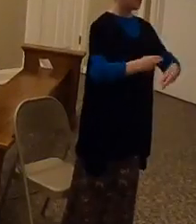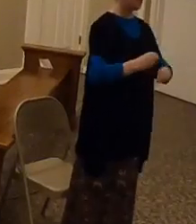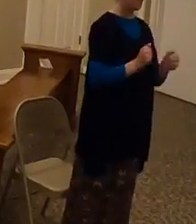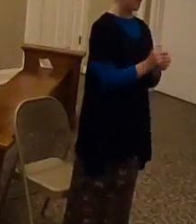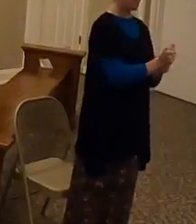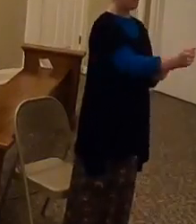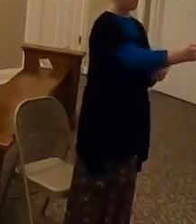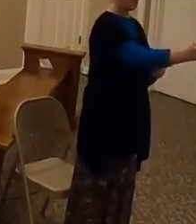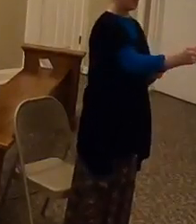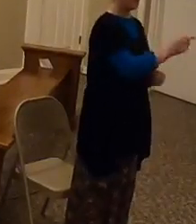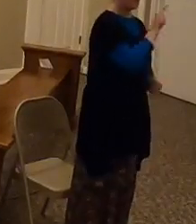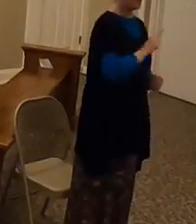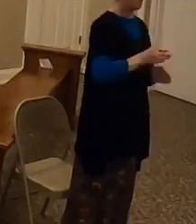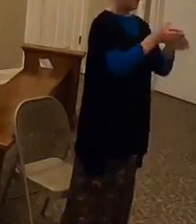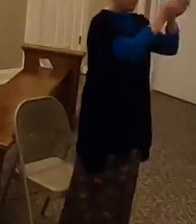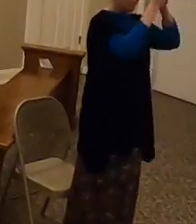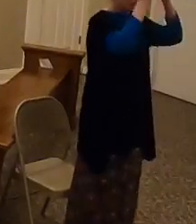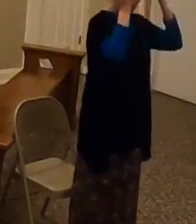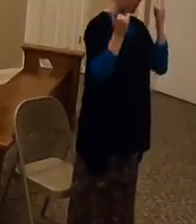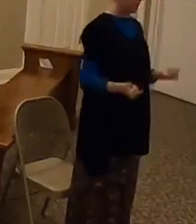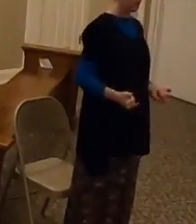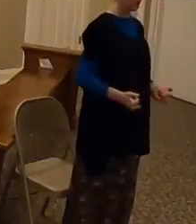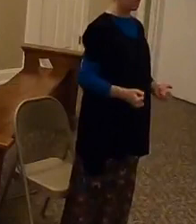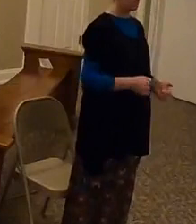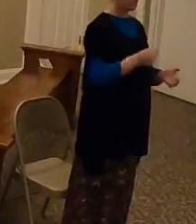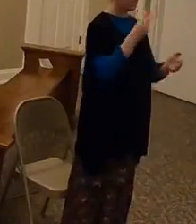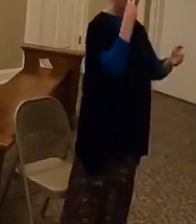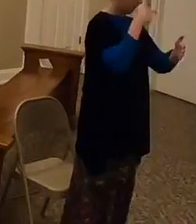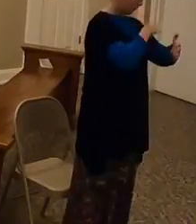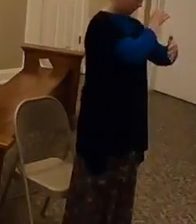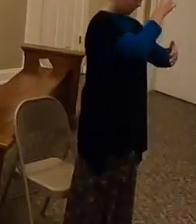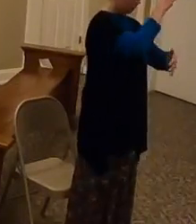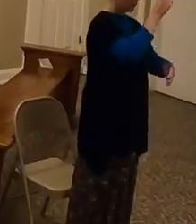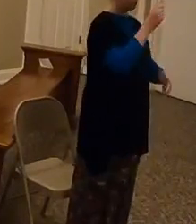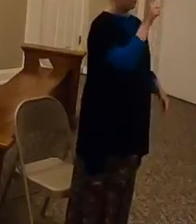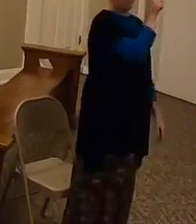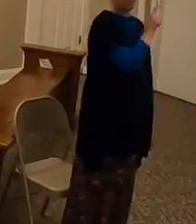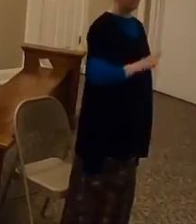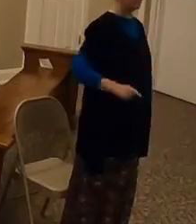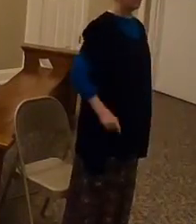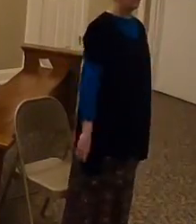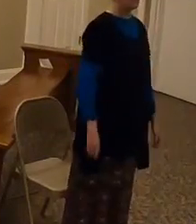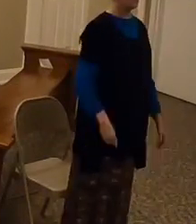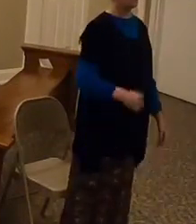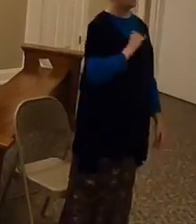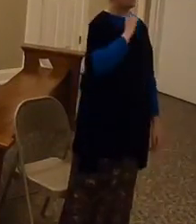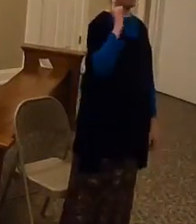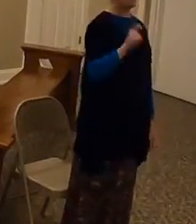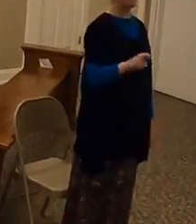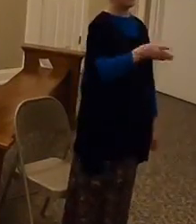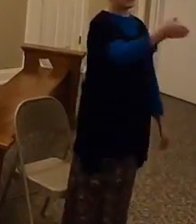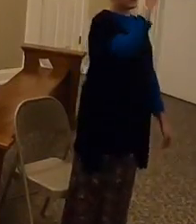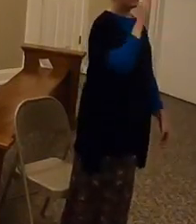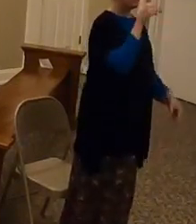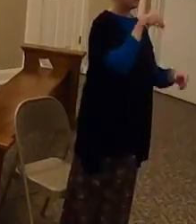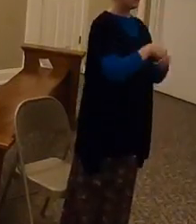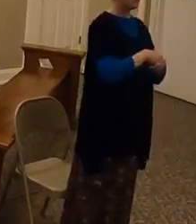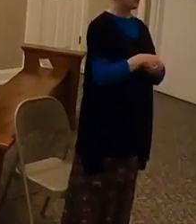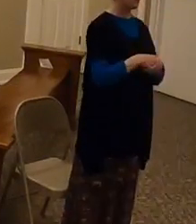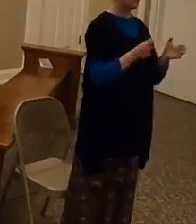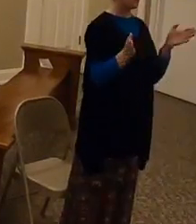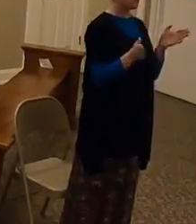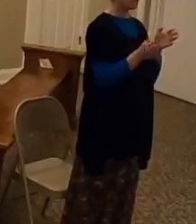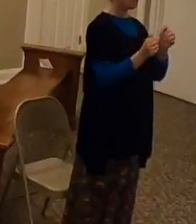beyond, God. Lord, I'm asking you right now, God, to search me, oh Lord. God, I need you, God, in a